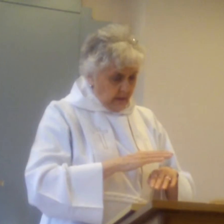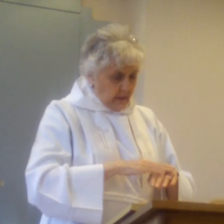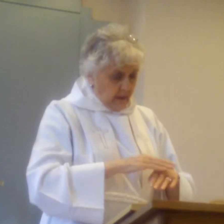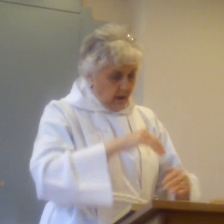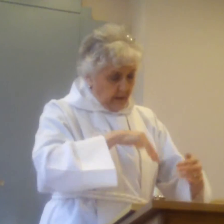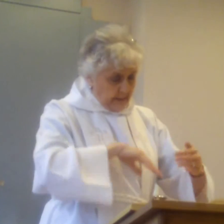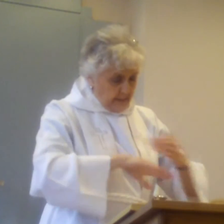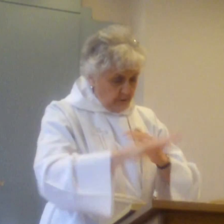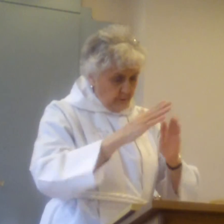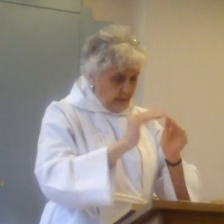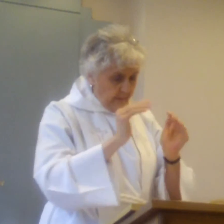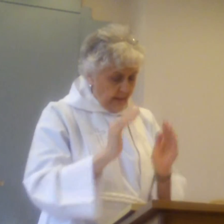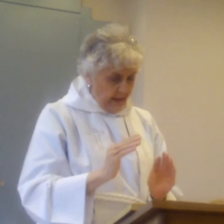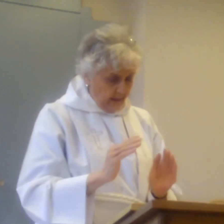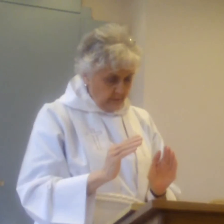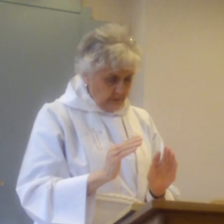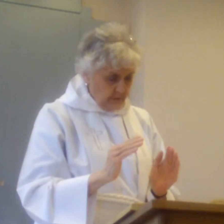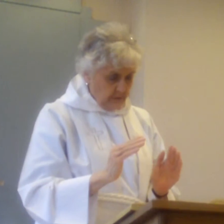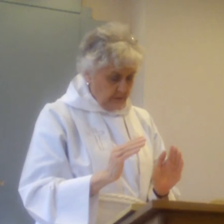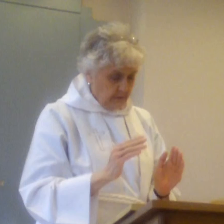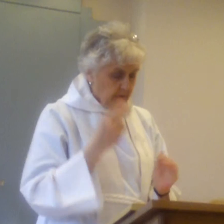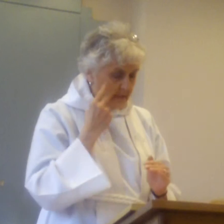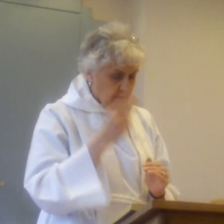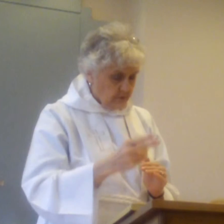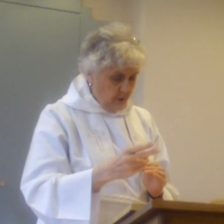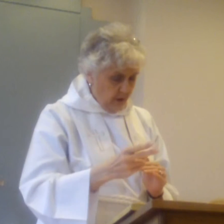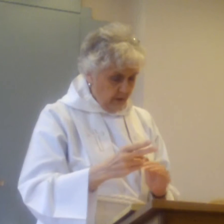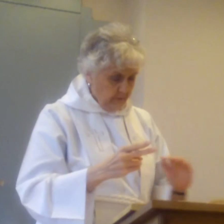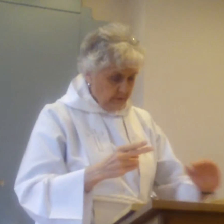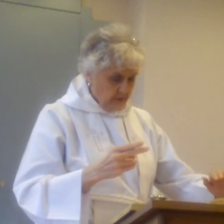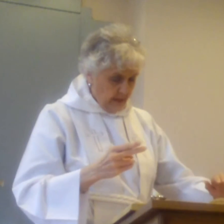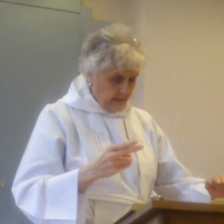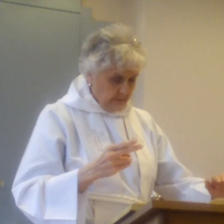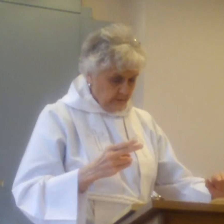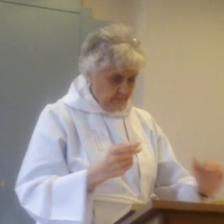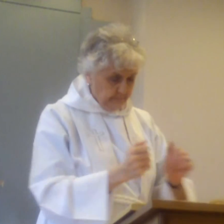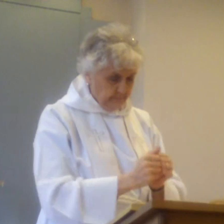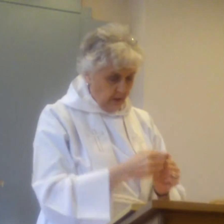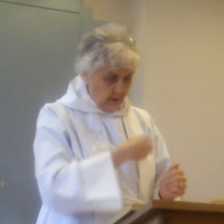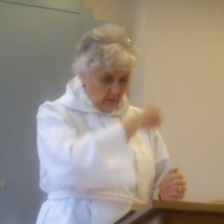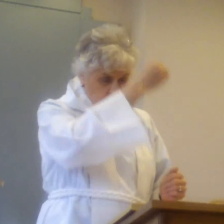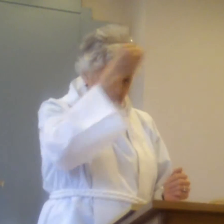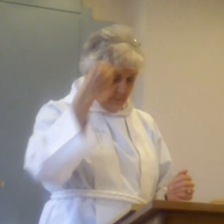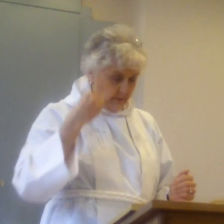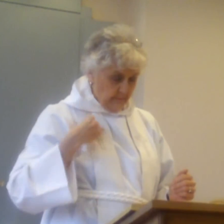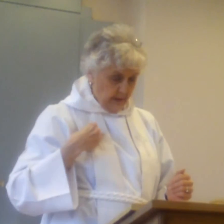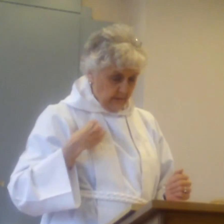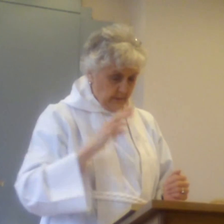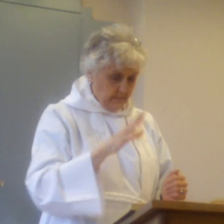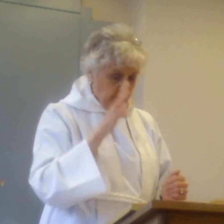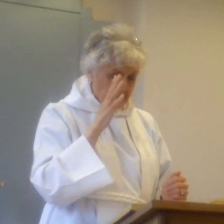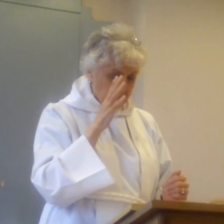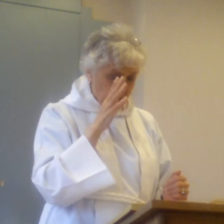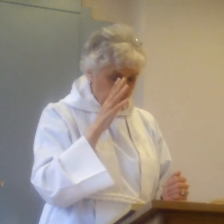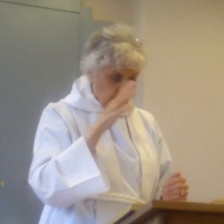On entering the house, they saw the child with Mary, his mother.